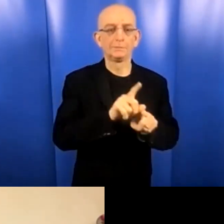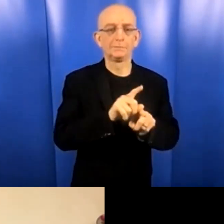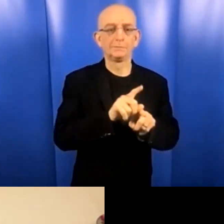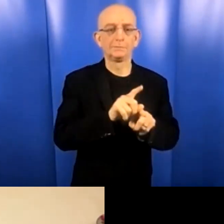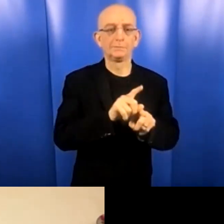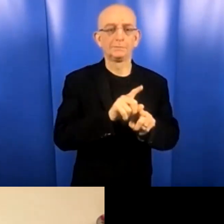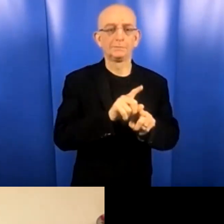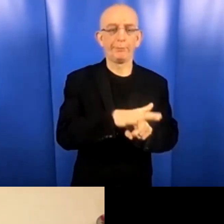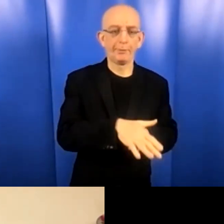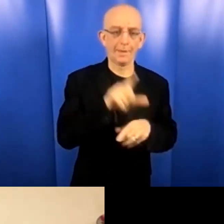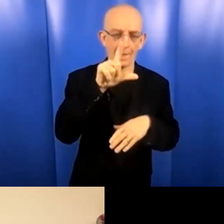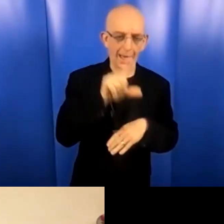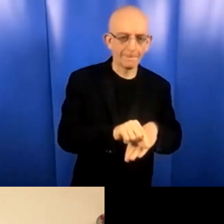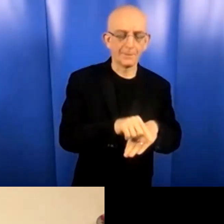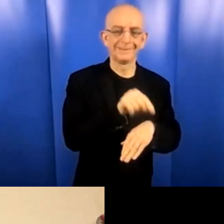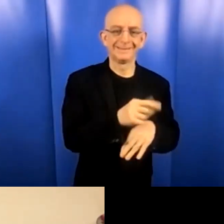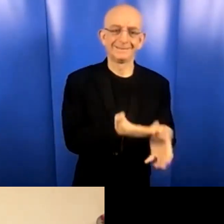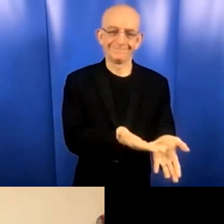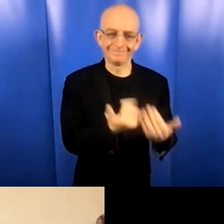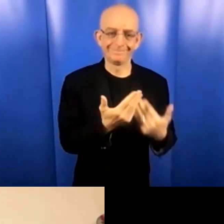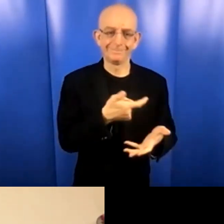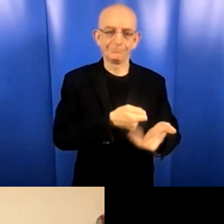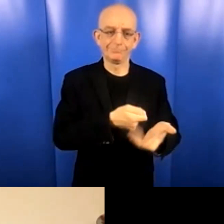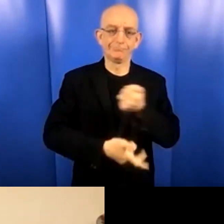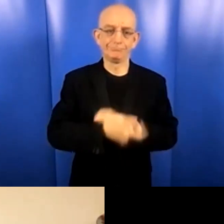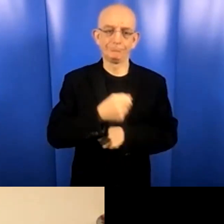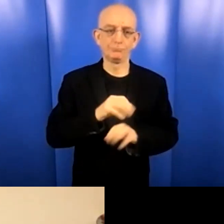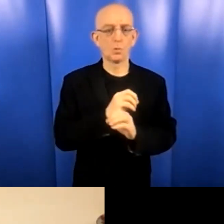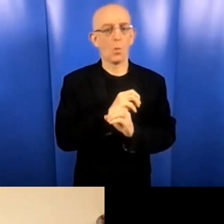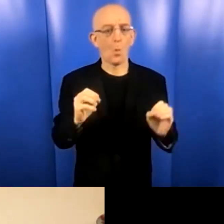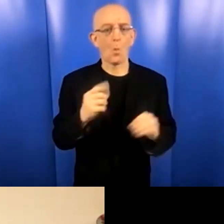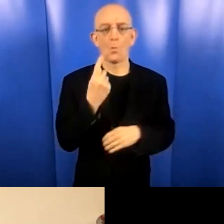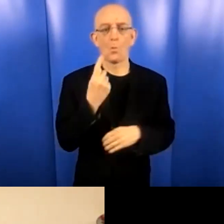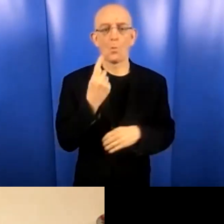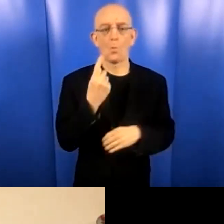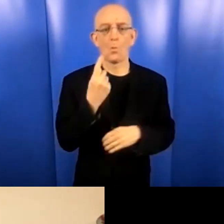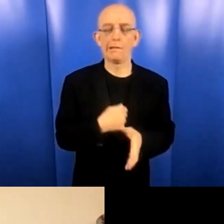one behind. Thank you. Thank you very much, Pratima.